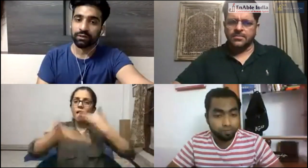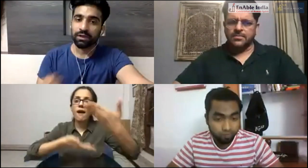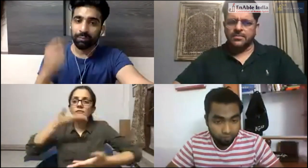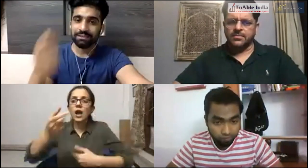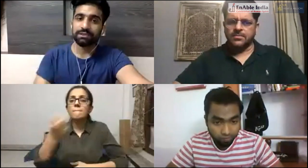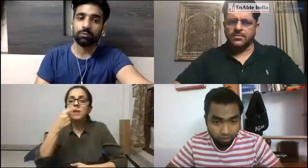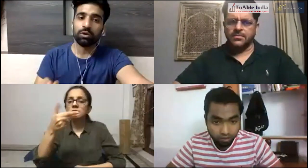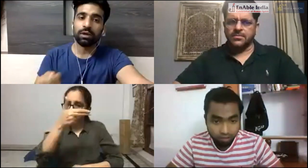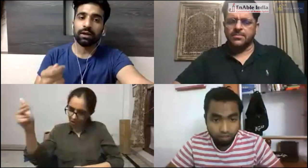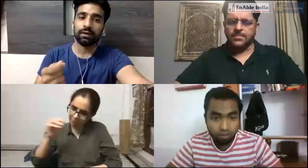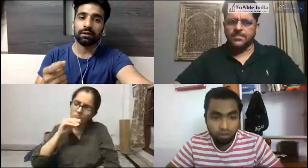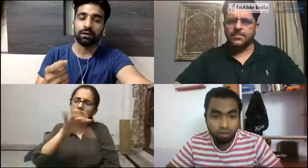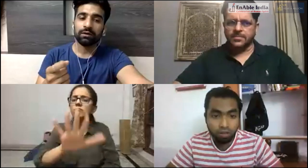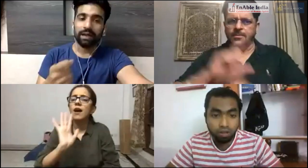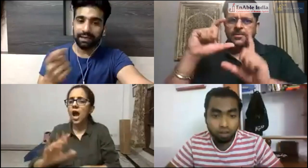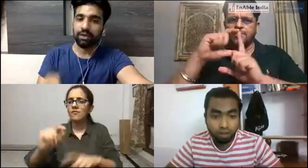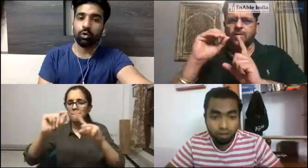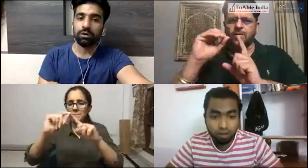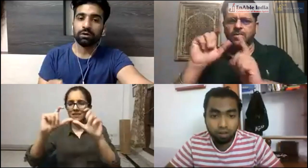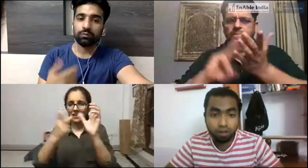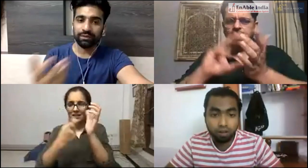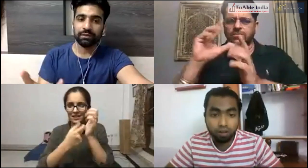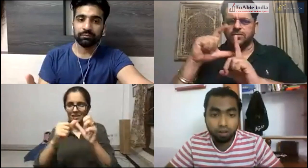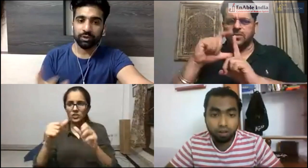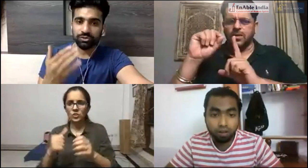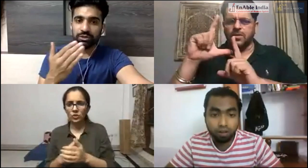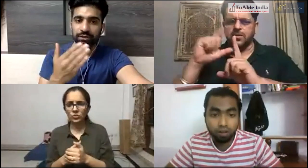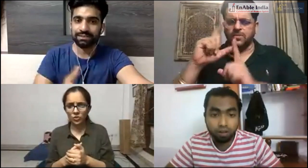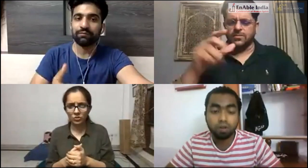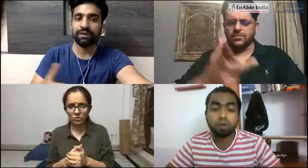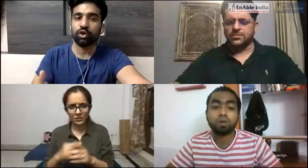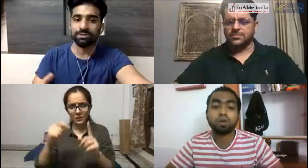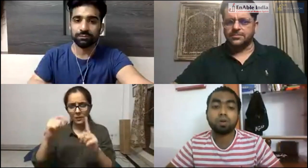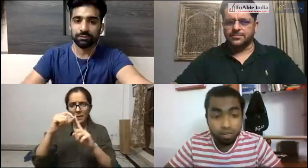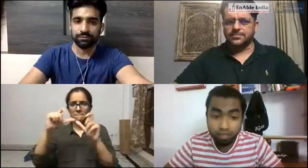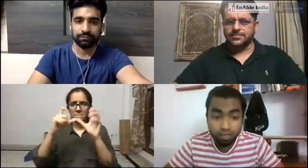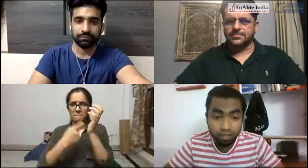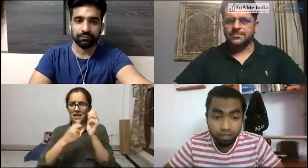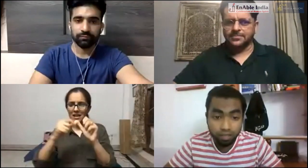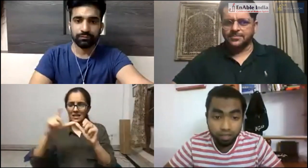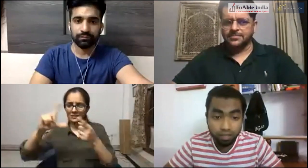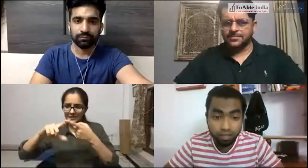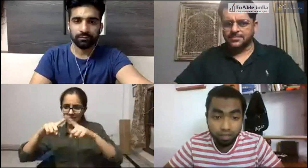it, paracetamol and anti-cold with it, because Dolo, these are very common symptoms.